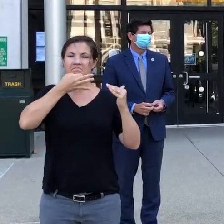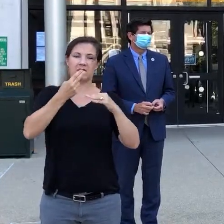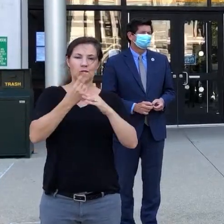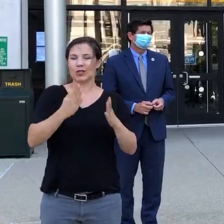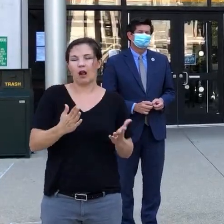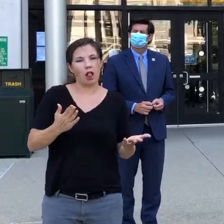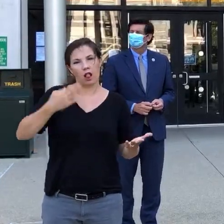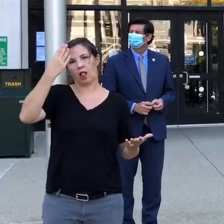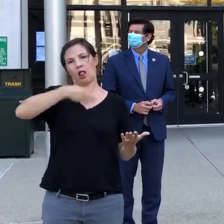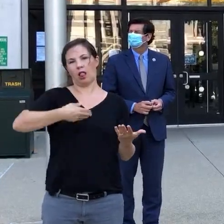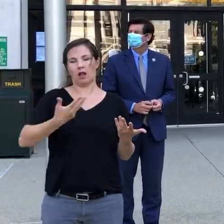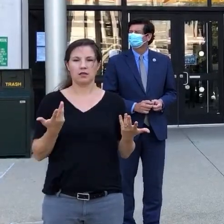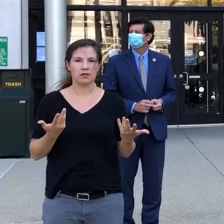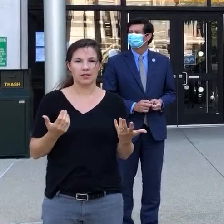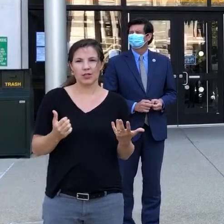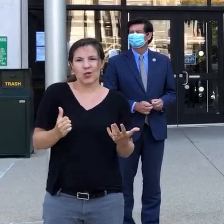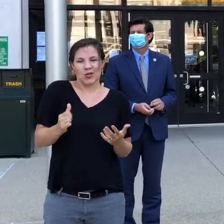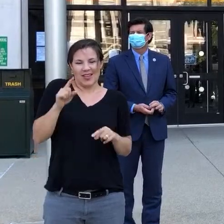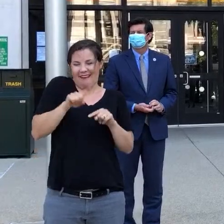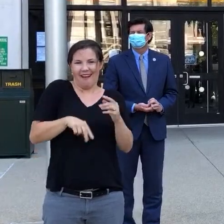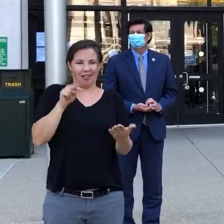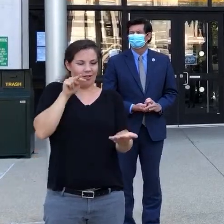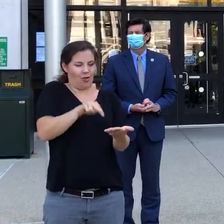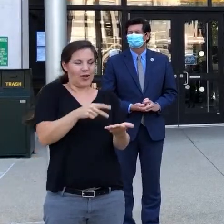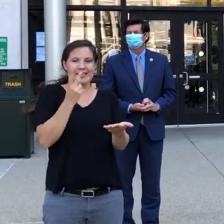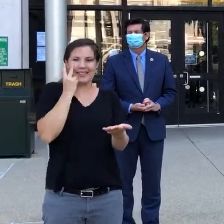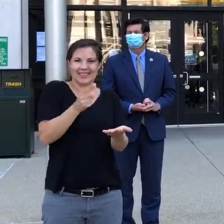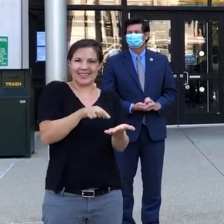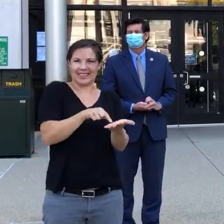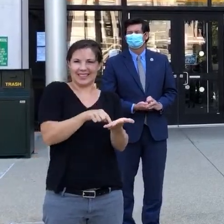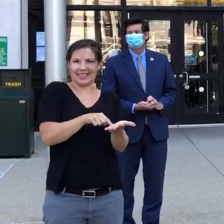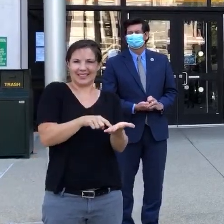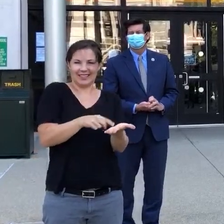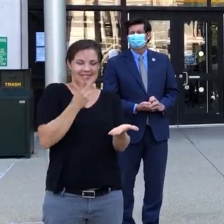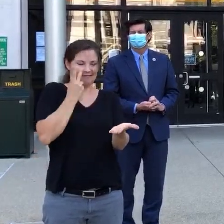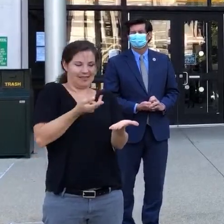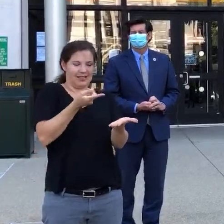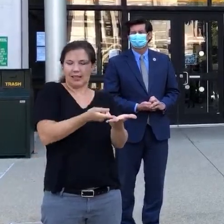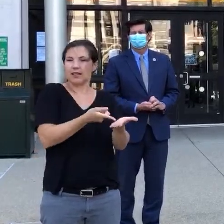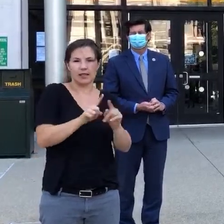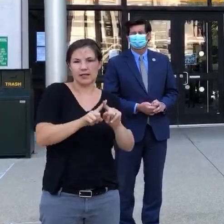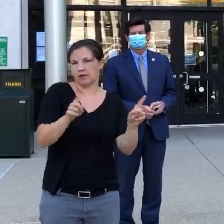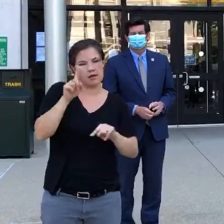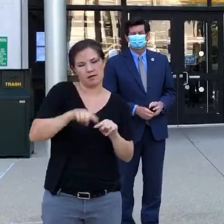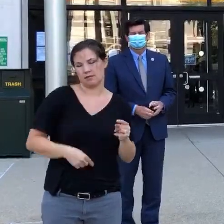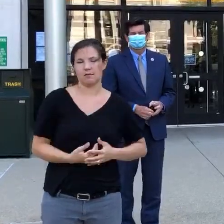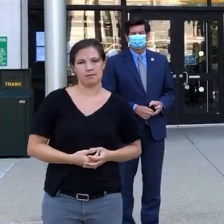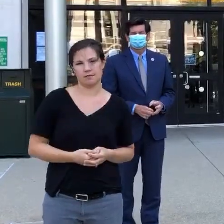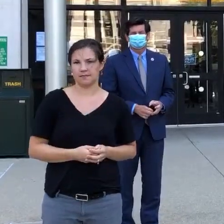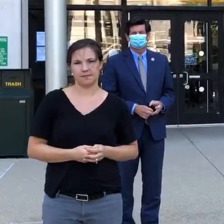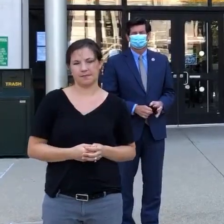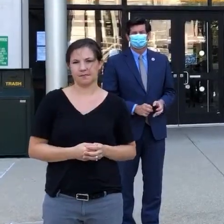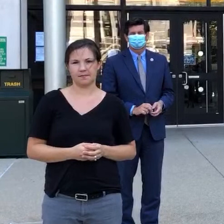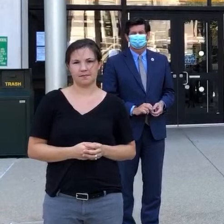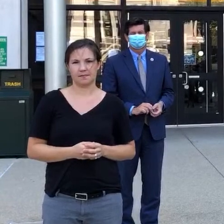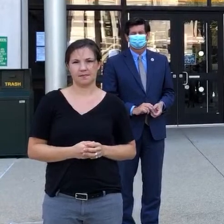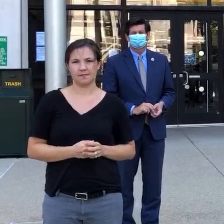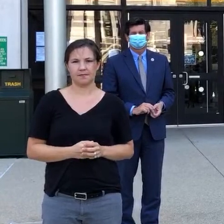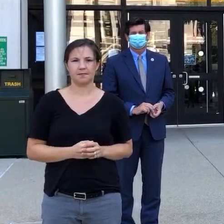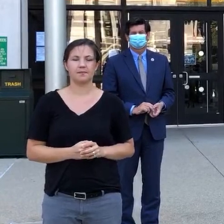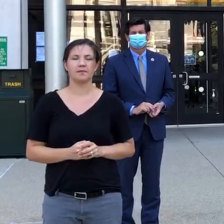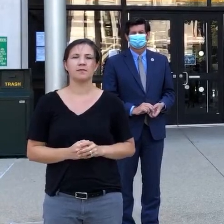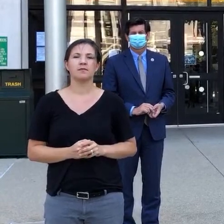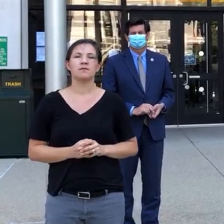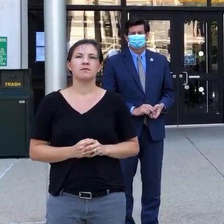you're not going to be able to look at it and actually feel and tell the difference in the cut.